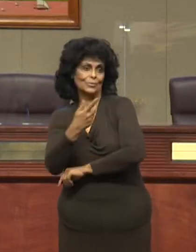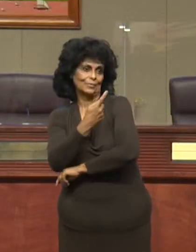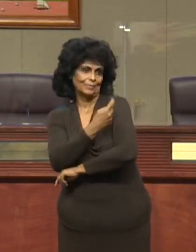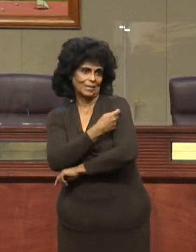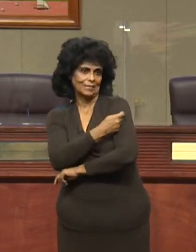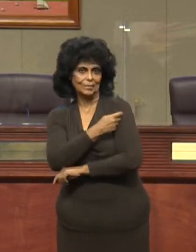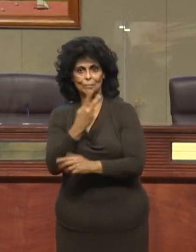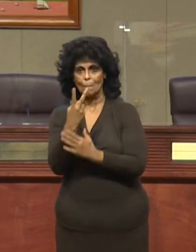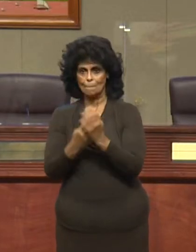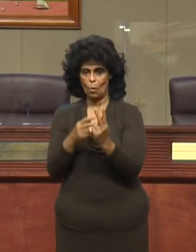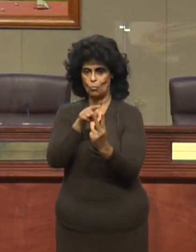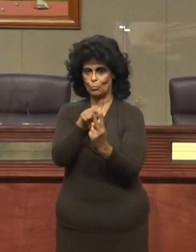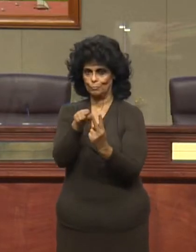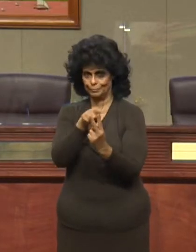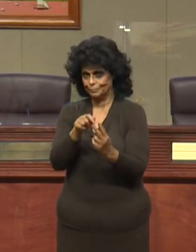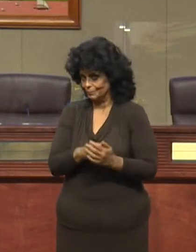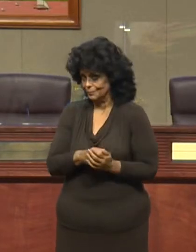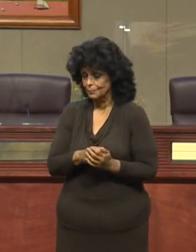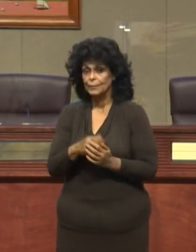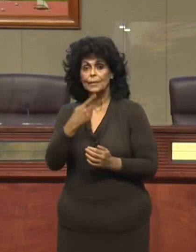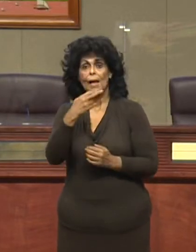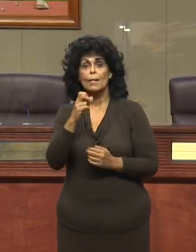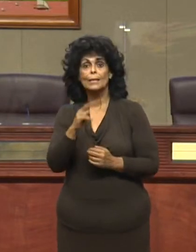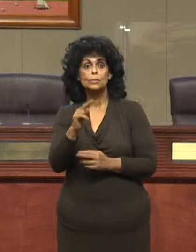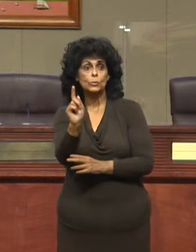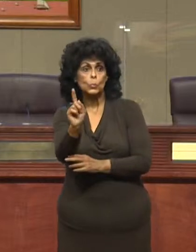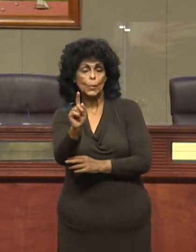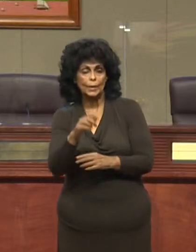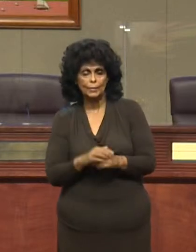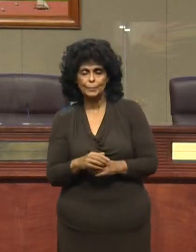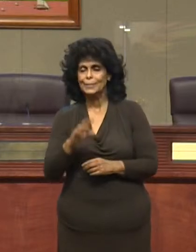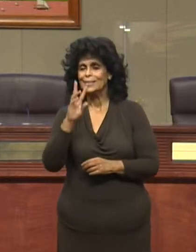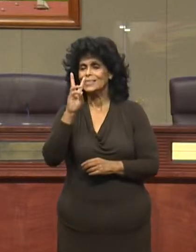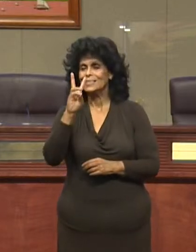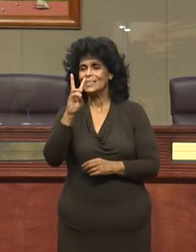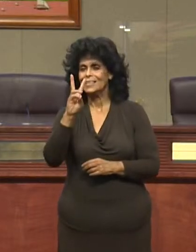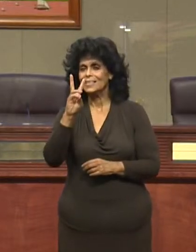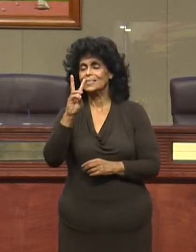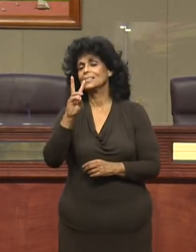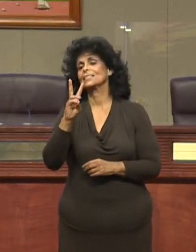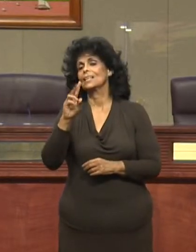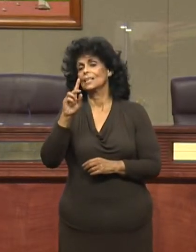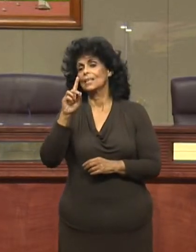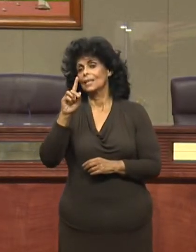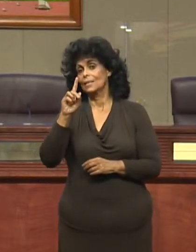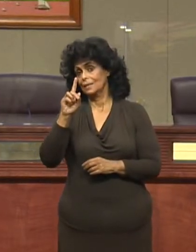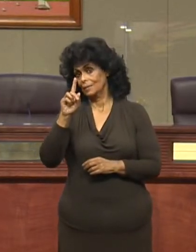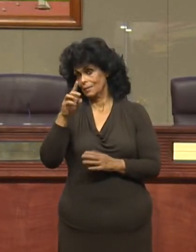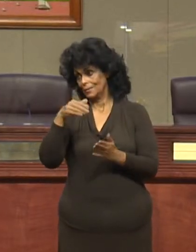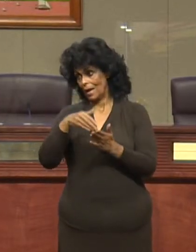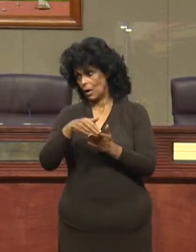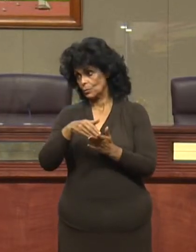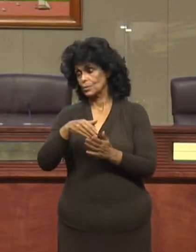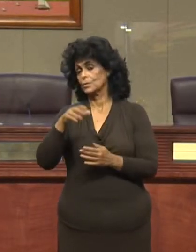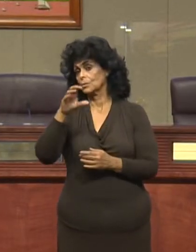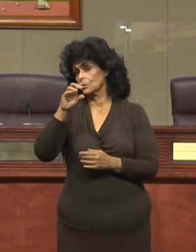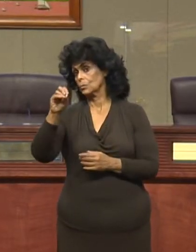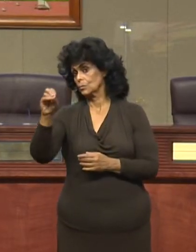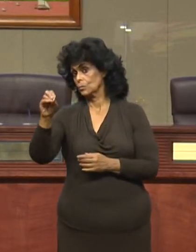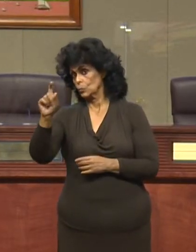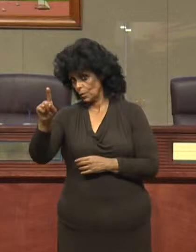Hilton Orlando is located at 6001 Destination Parkway in